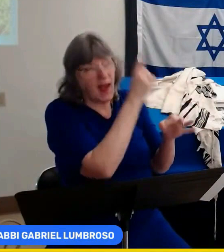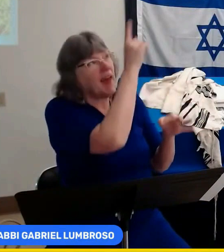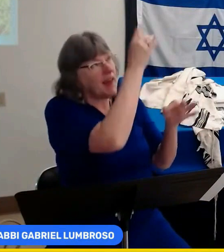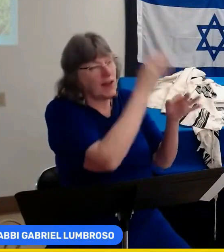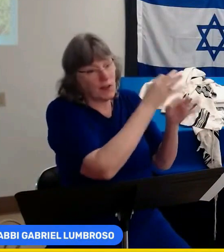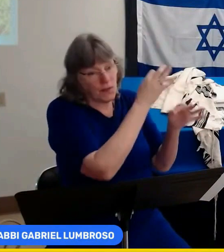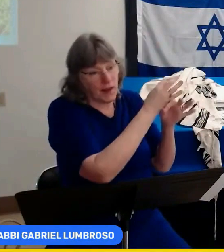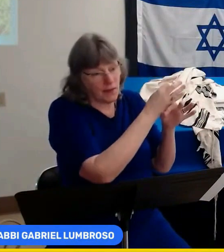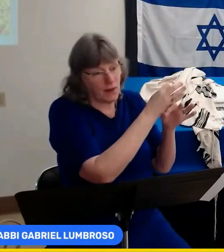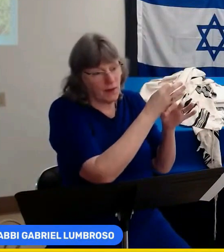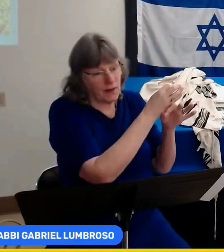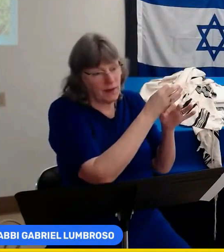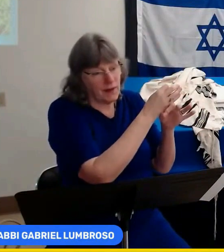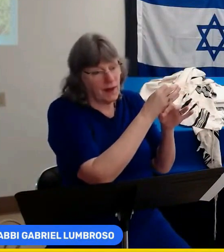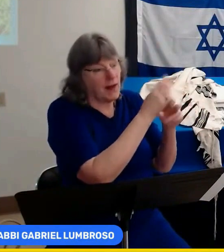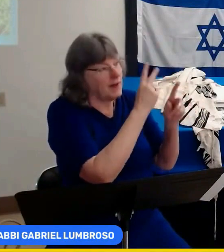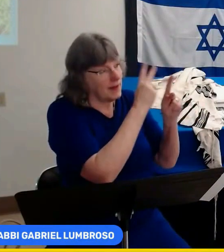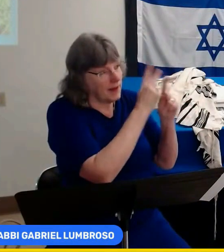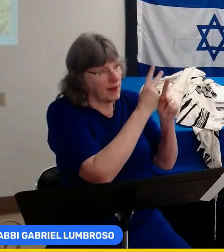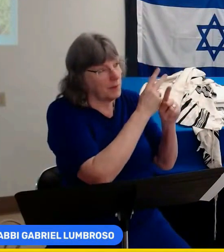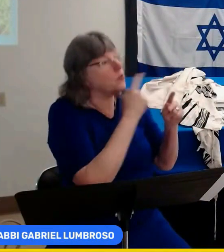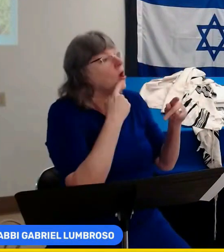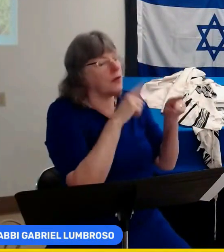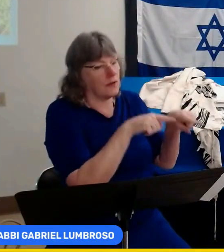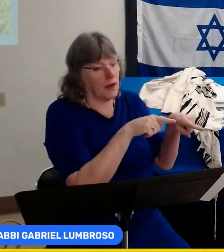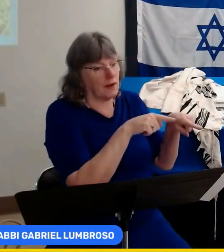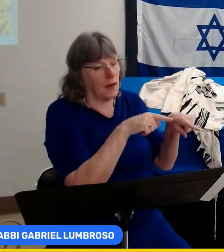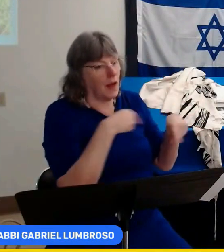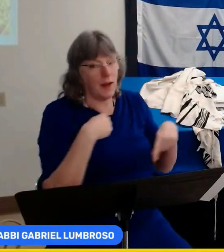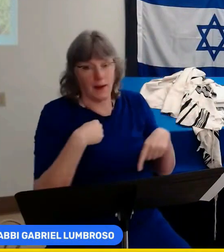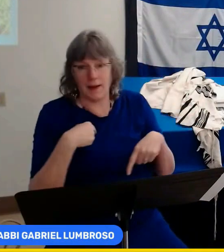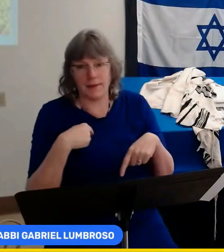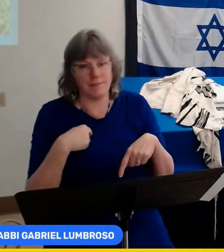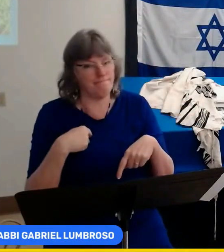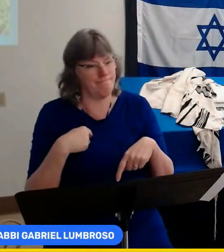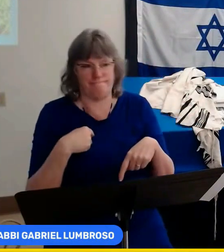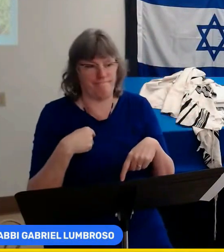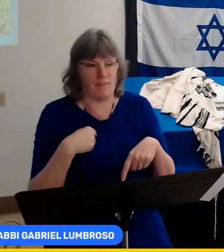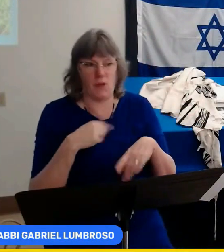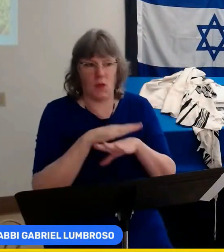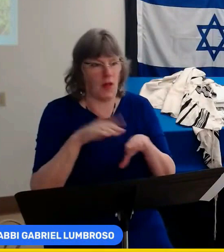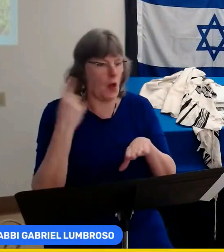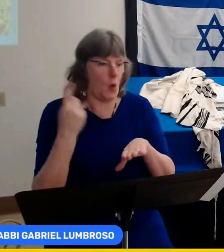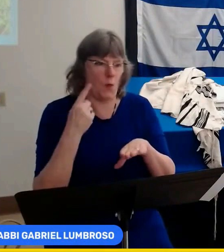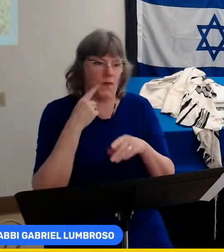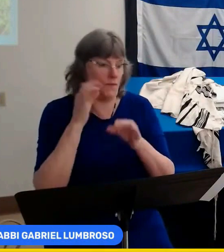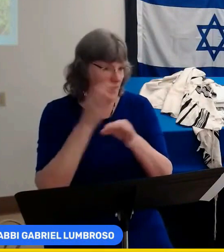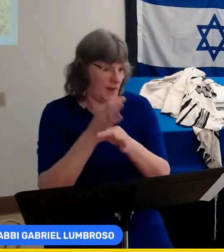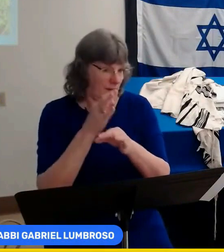not faithful, He remains faithful. He's the only one who can do that.